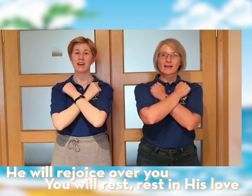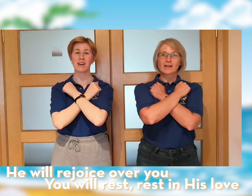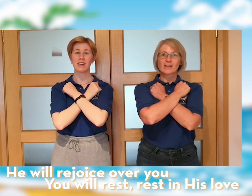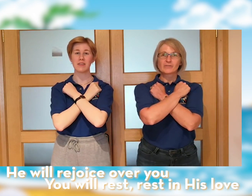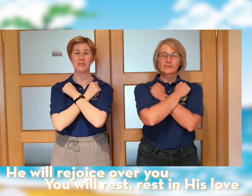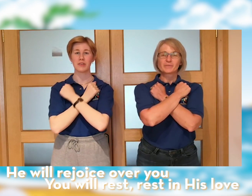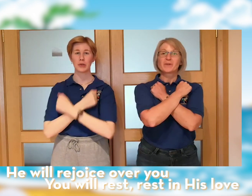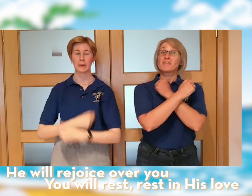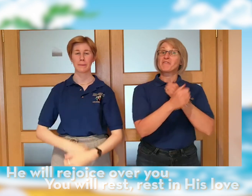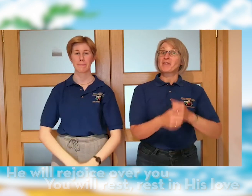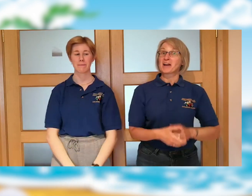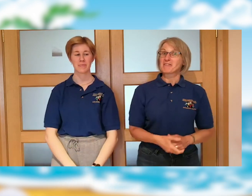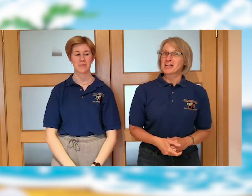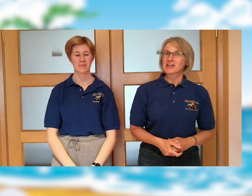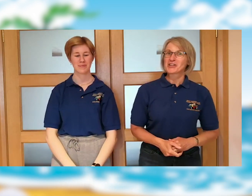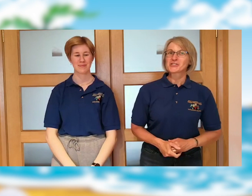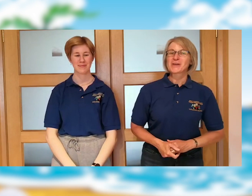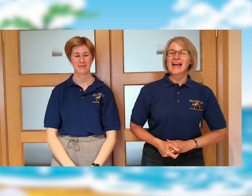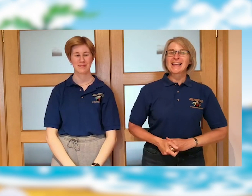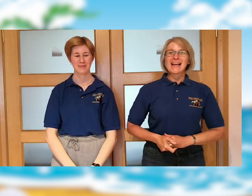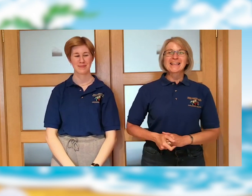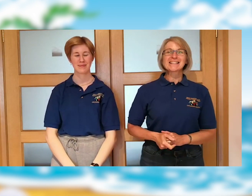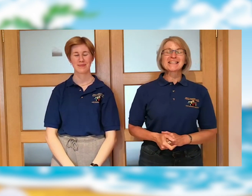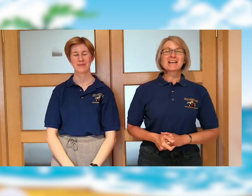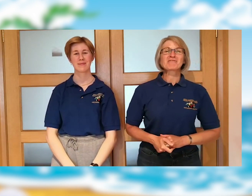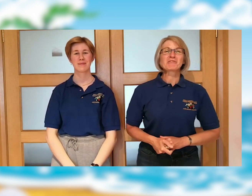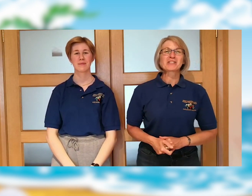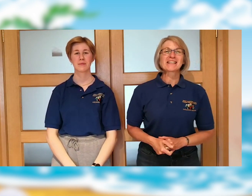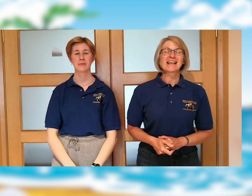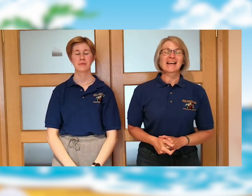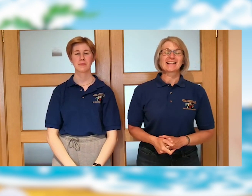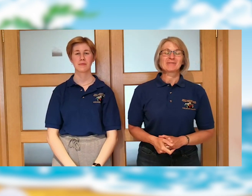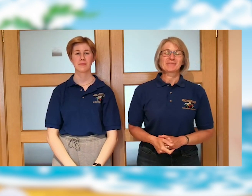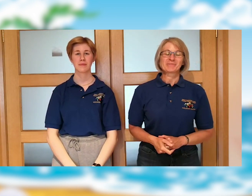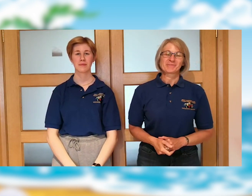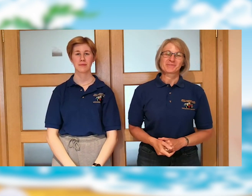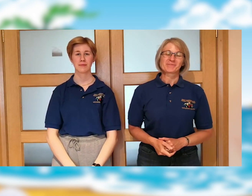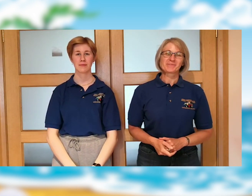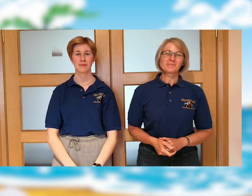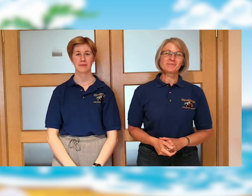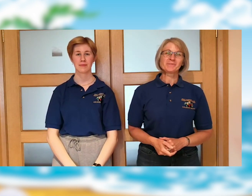love. Very good. Okay, last time for today.